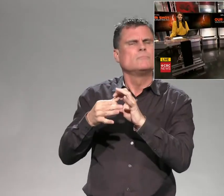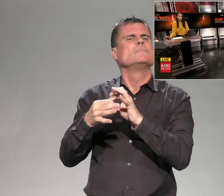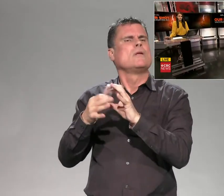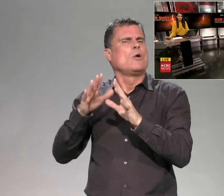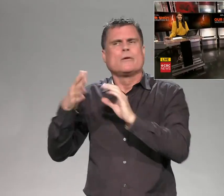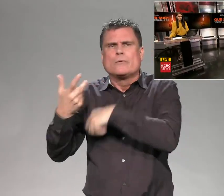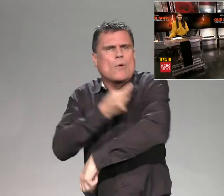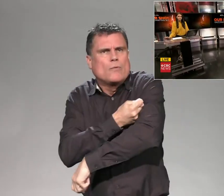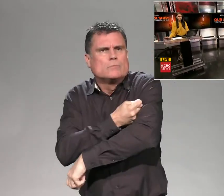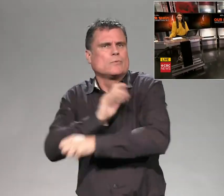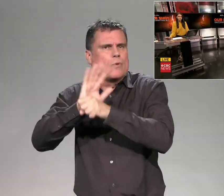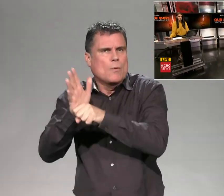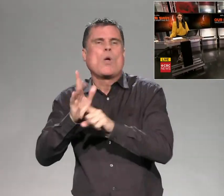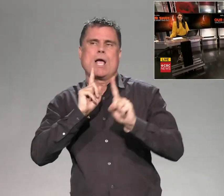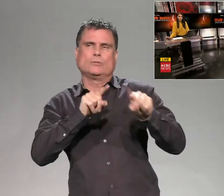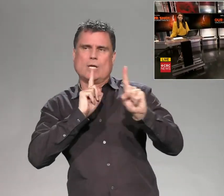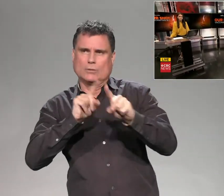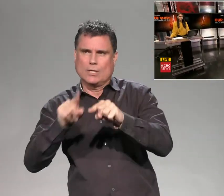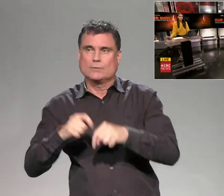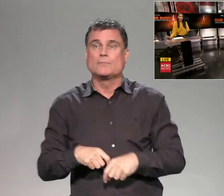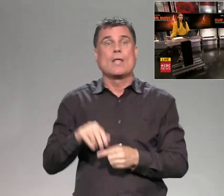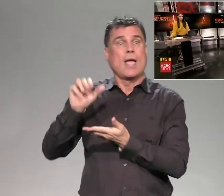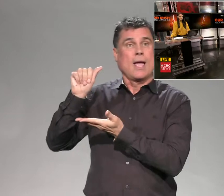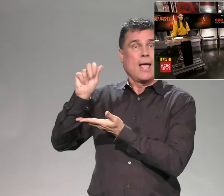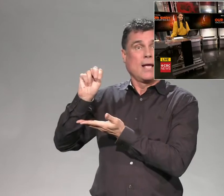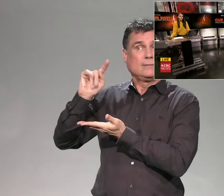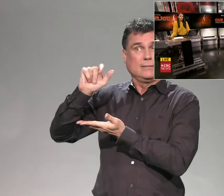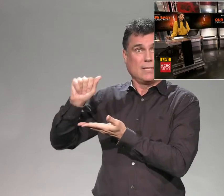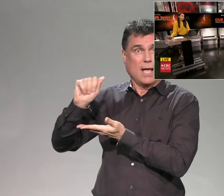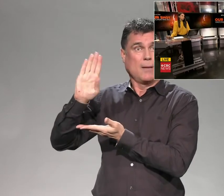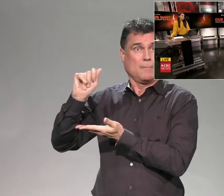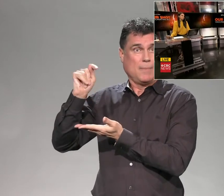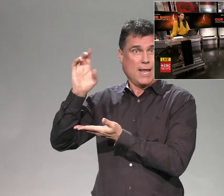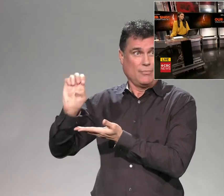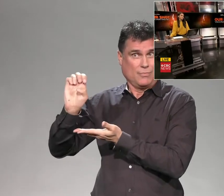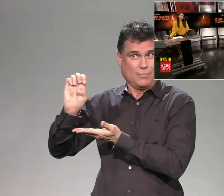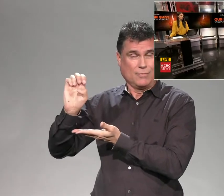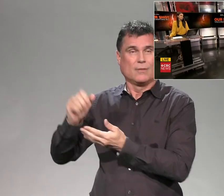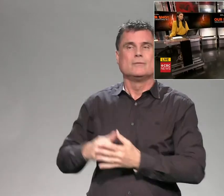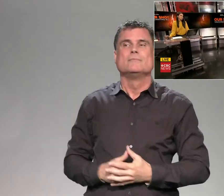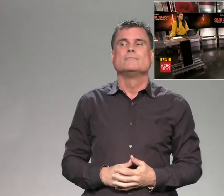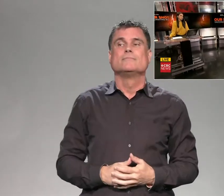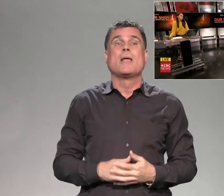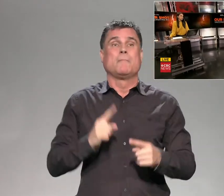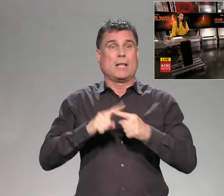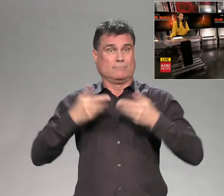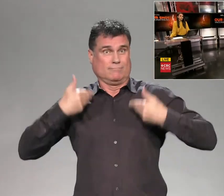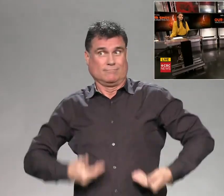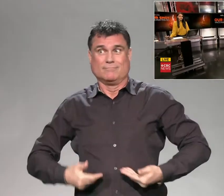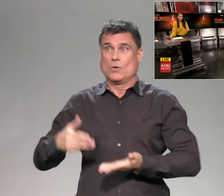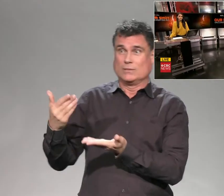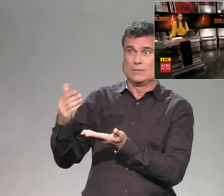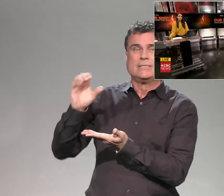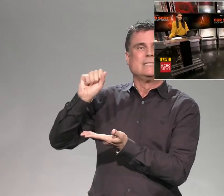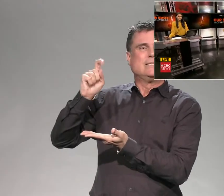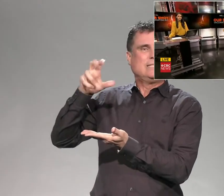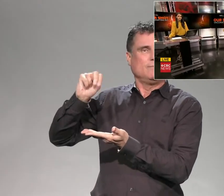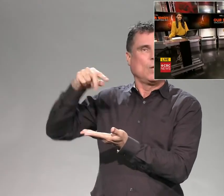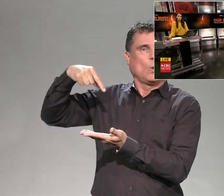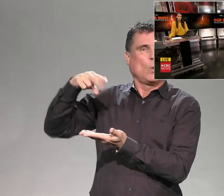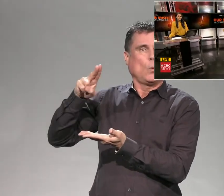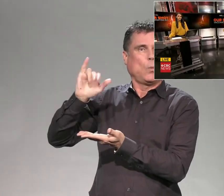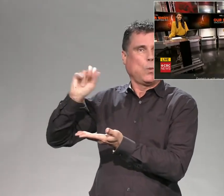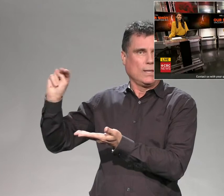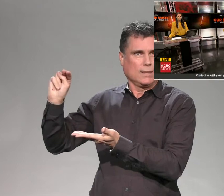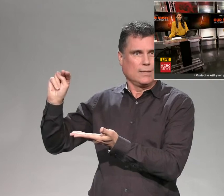And I'm Stephen Quinn, and this hour is your chance to ask your questions to our panel of expert guests. Our phone lines are open now across